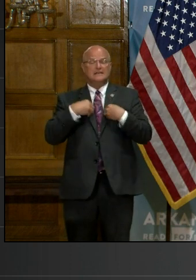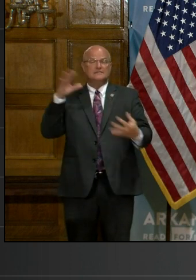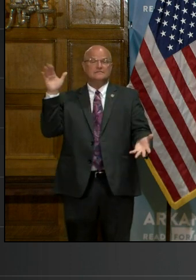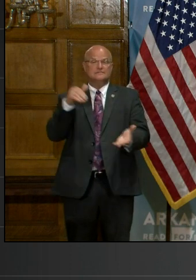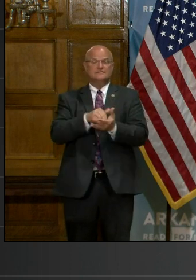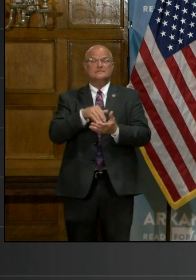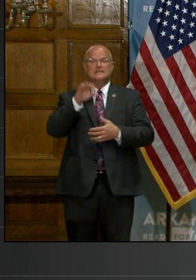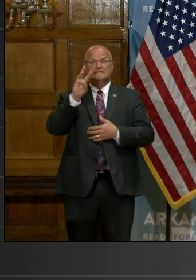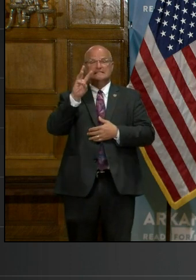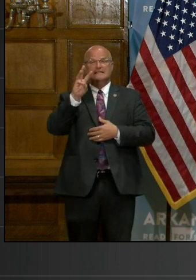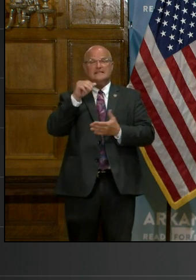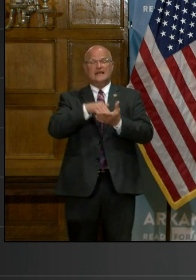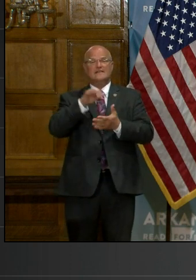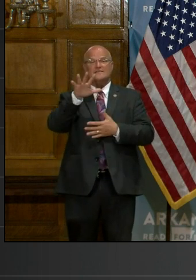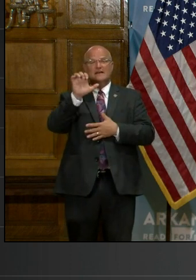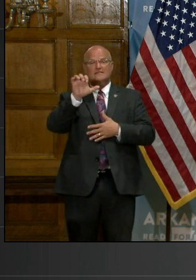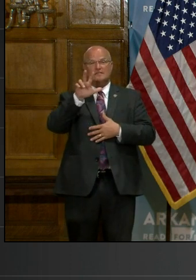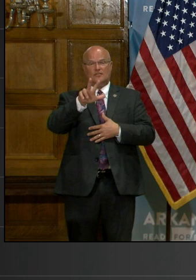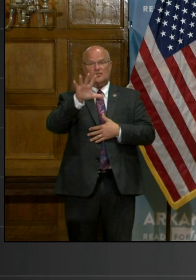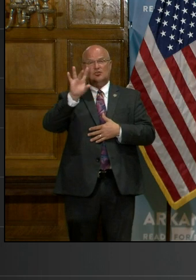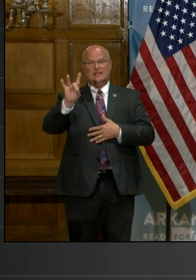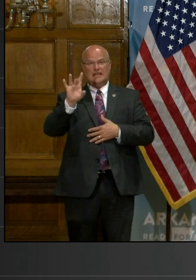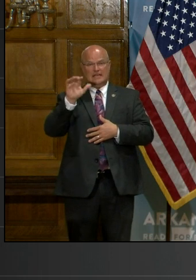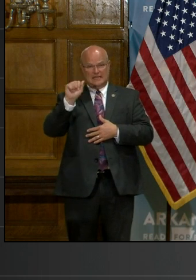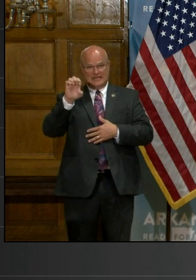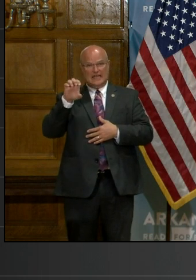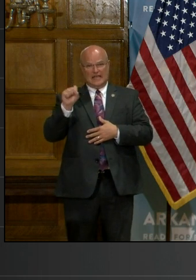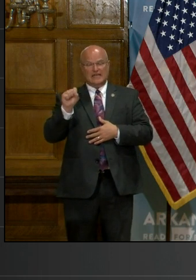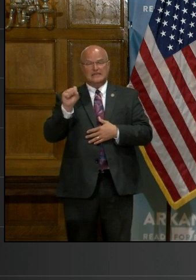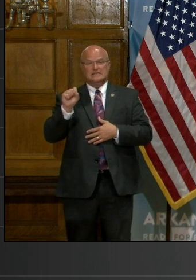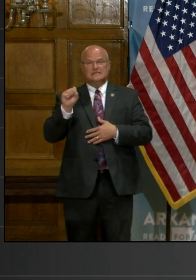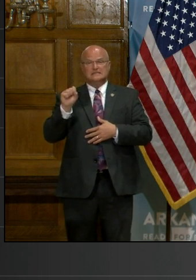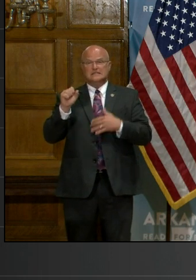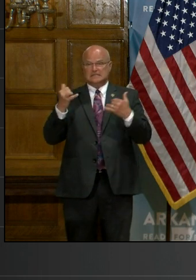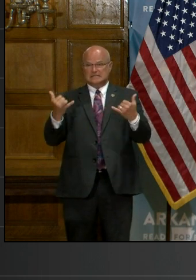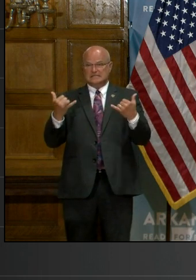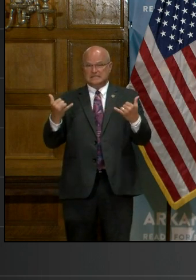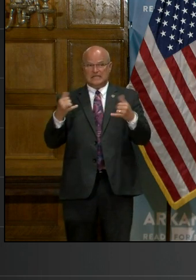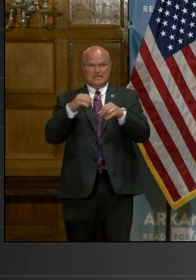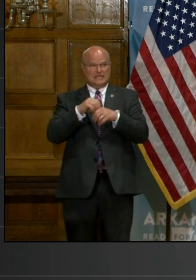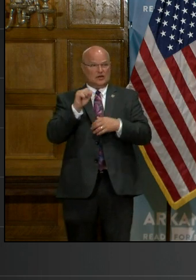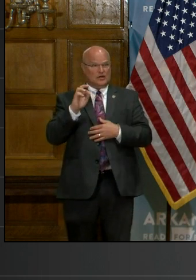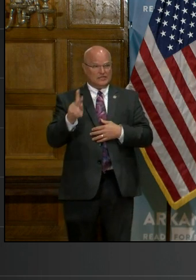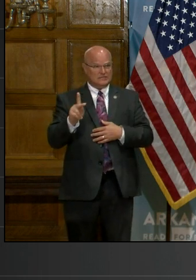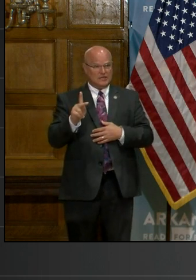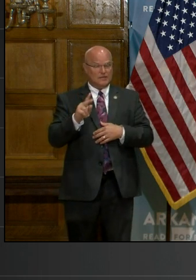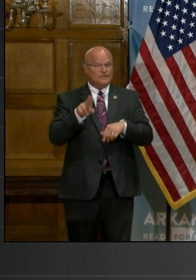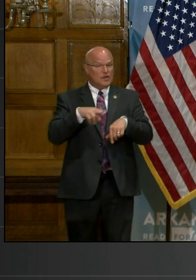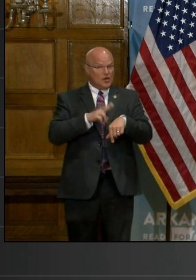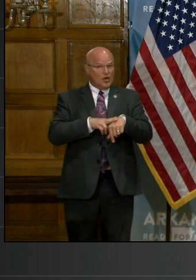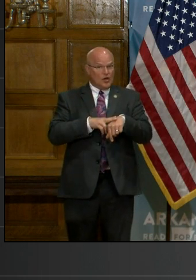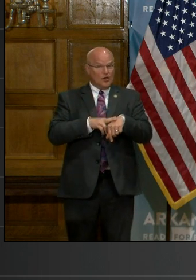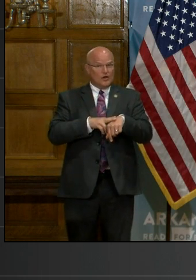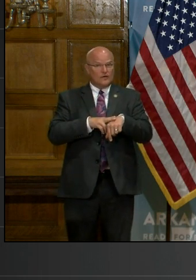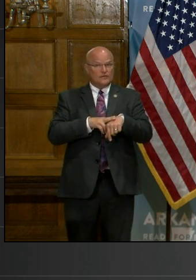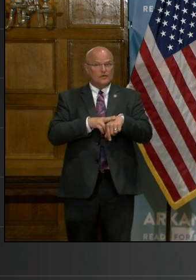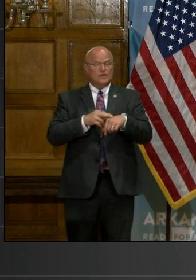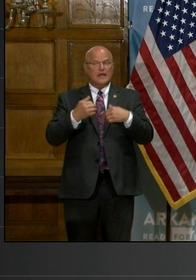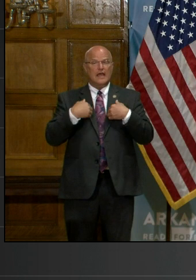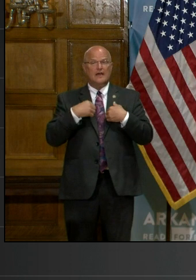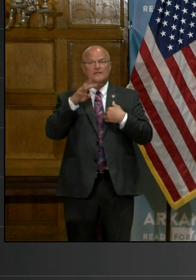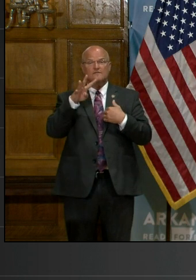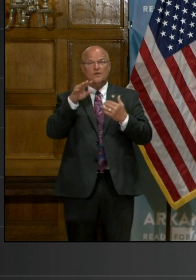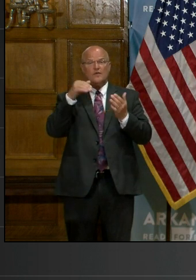of 6,538 cases to date in Arkansas. Of course, there's